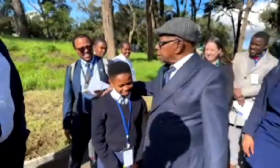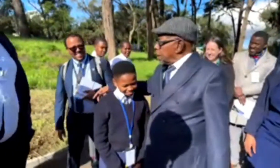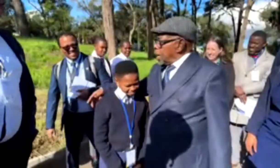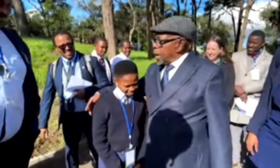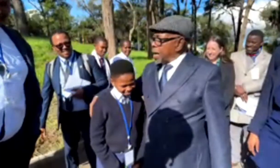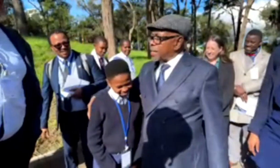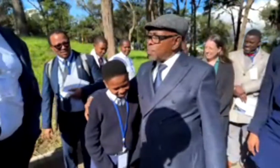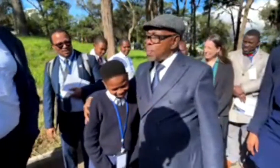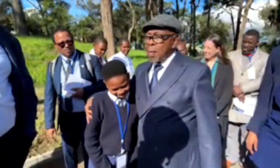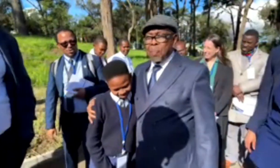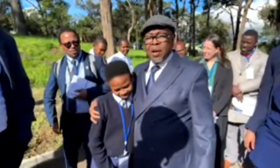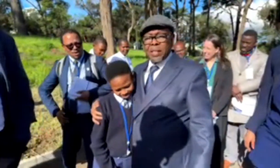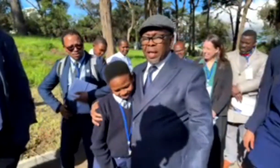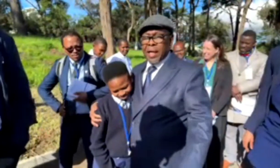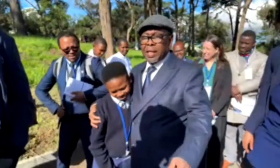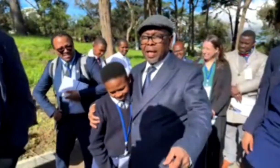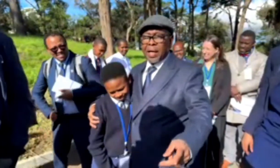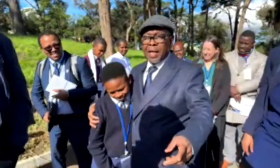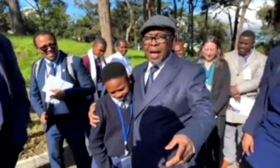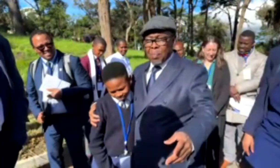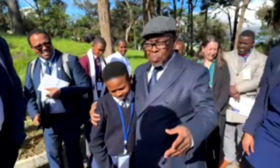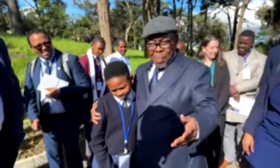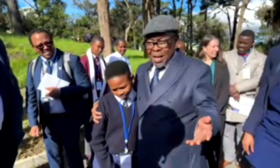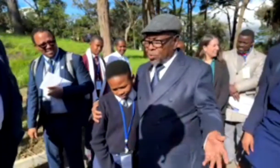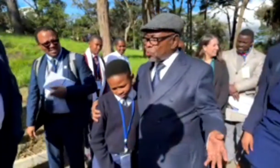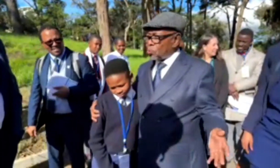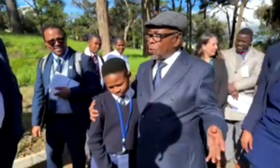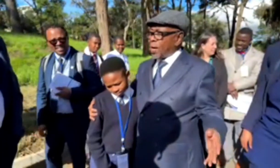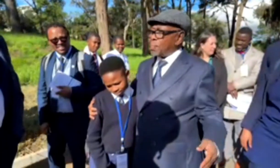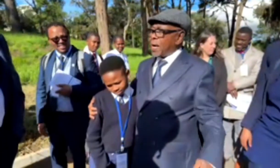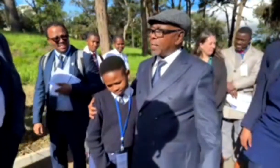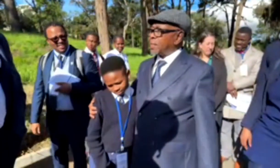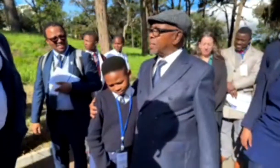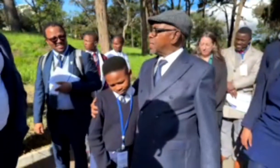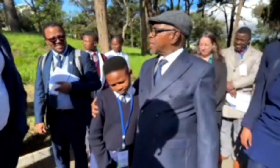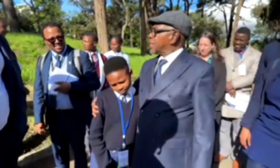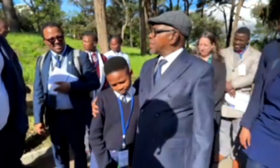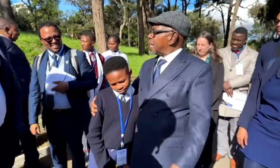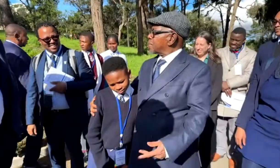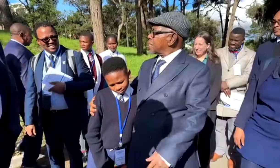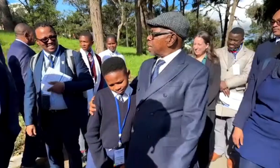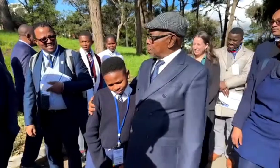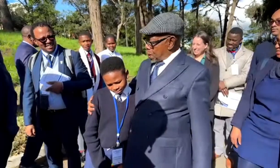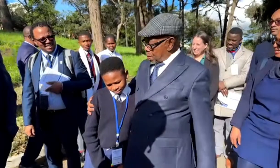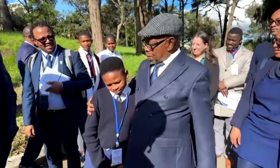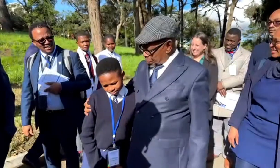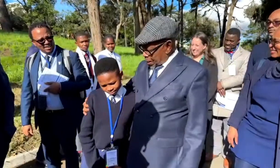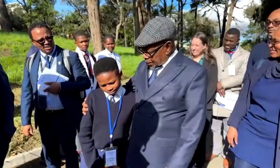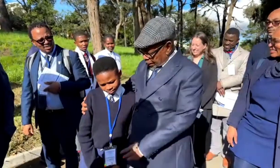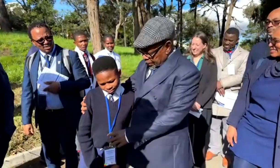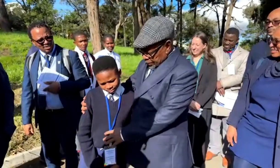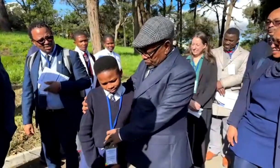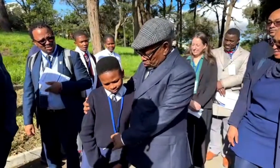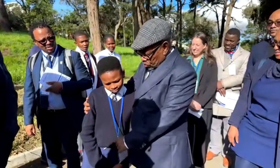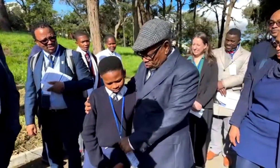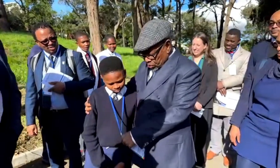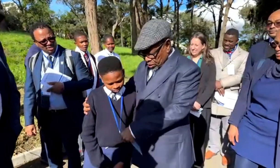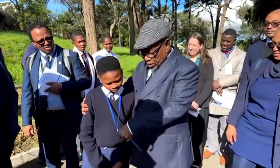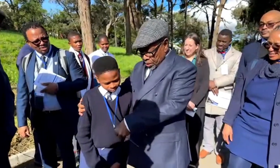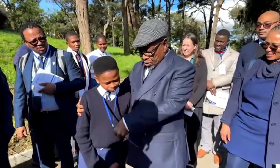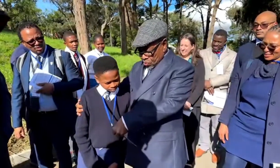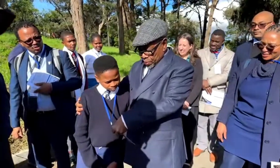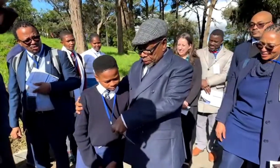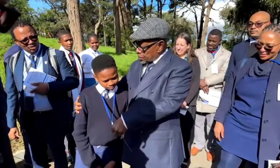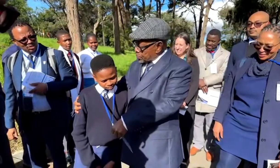Yes. I remember pointing at her and ngingamazi ukuthi wakabani. Ngithi akezela phambili. Mangithi